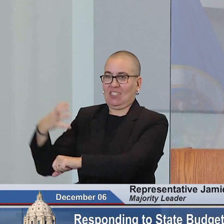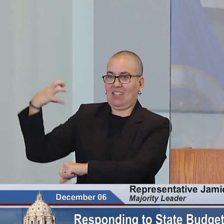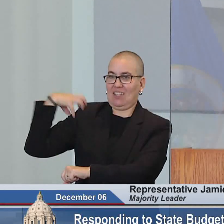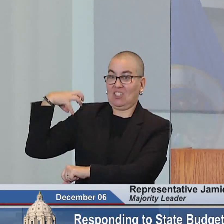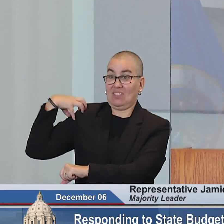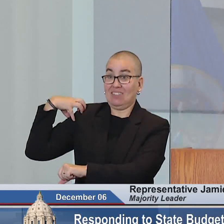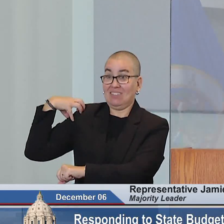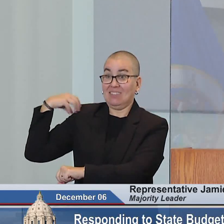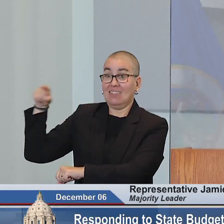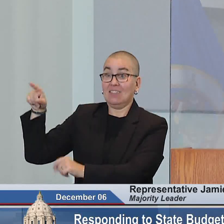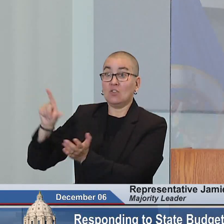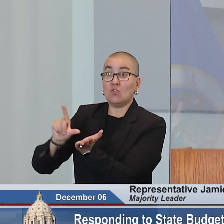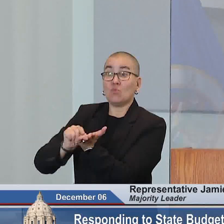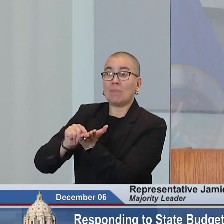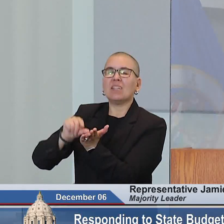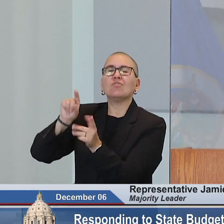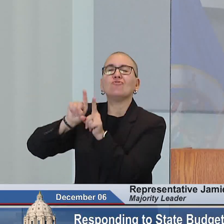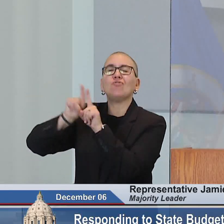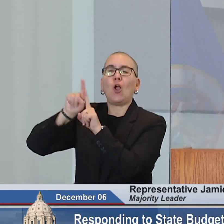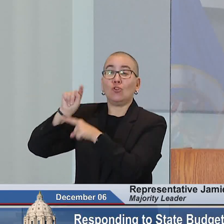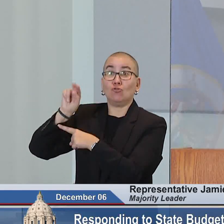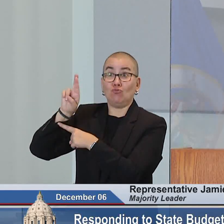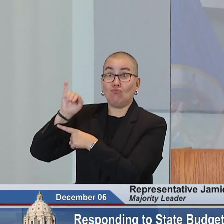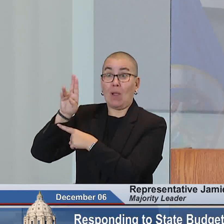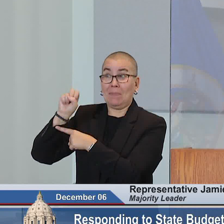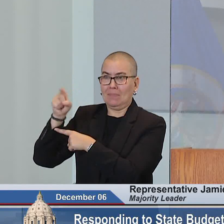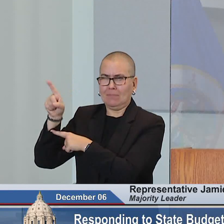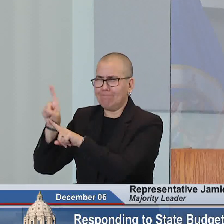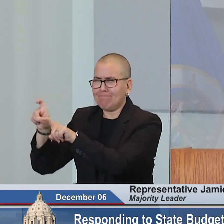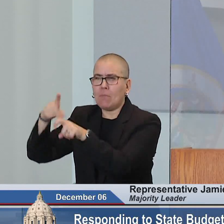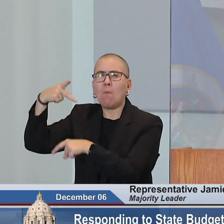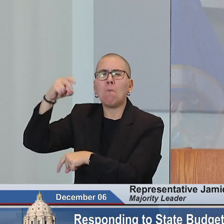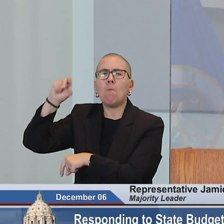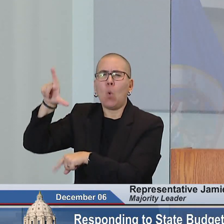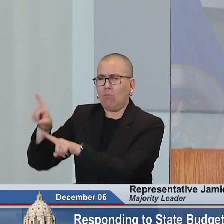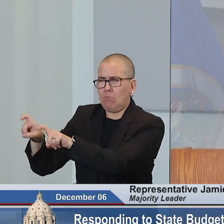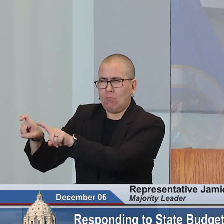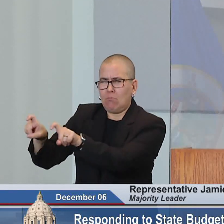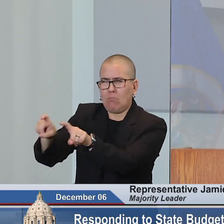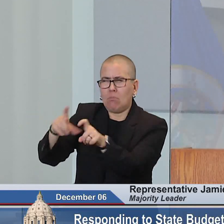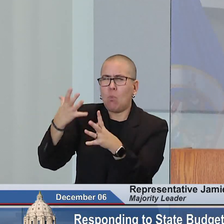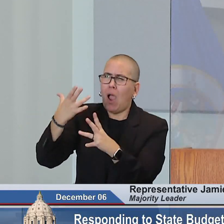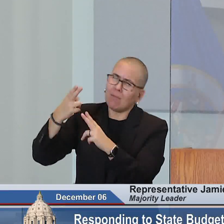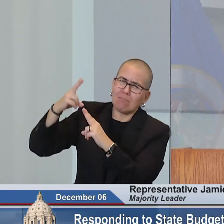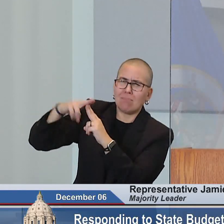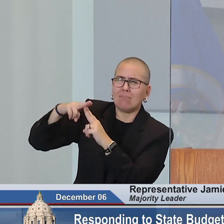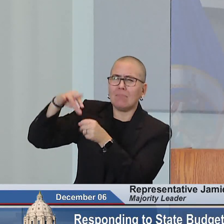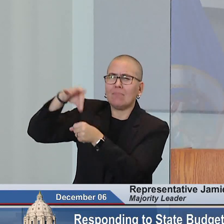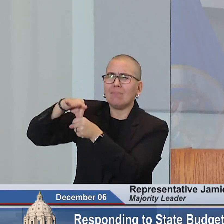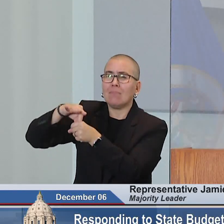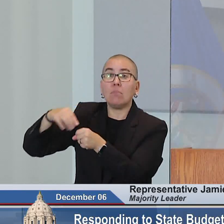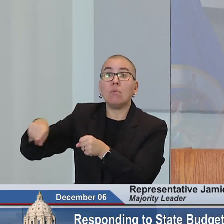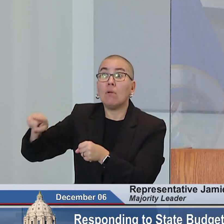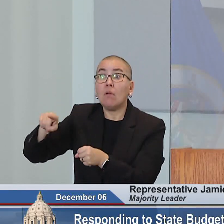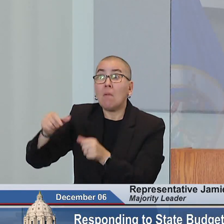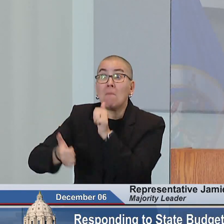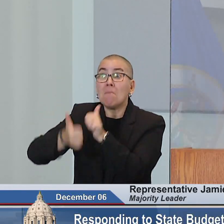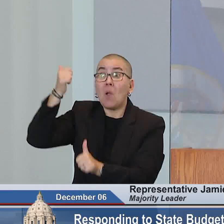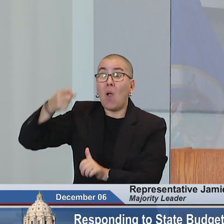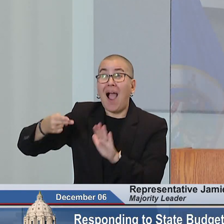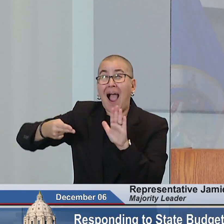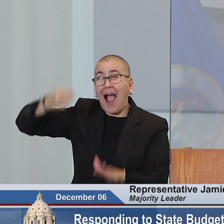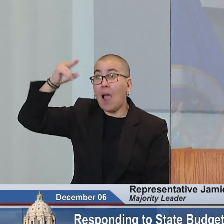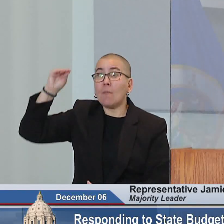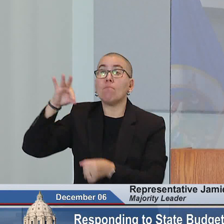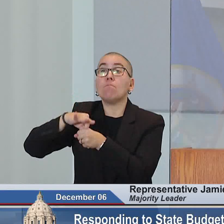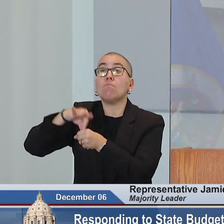Minnesotans what their top issue was going into the election and climate was a top five issue. This is something that Minnesotans are telling us that they care about